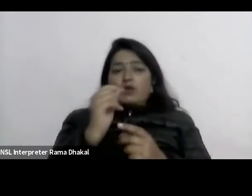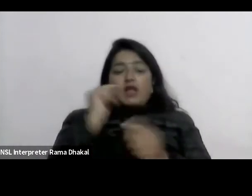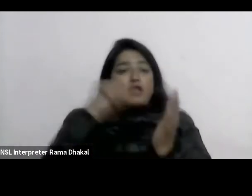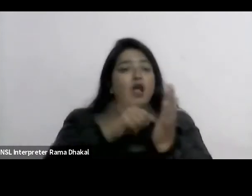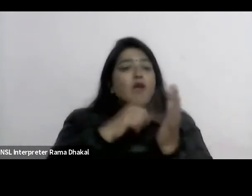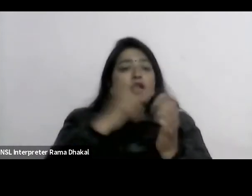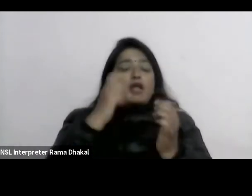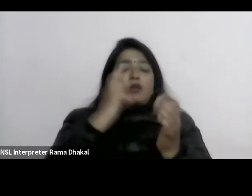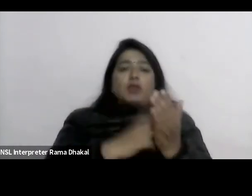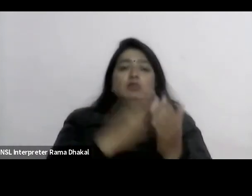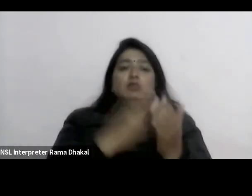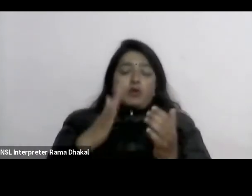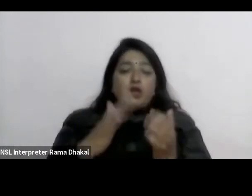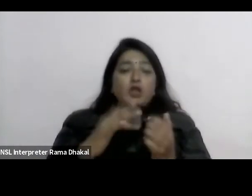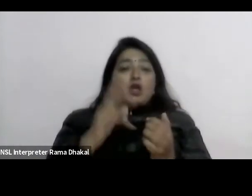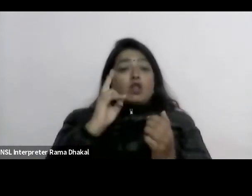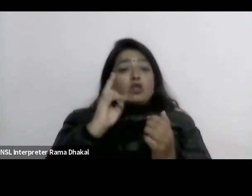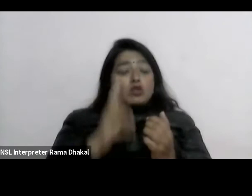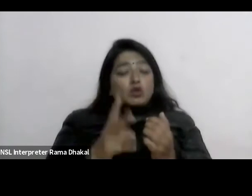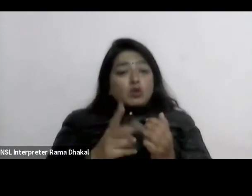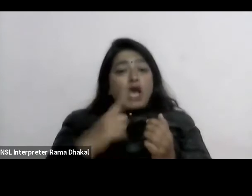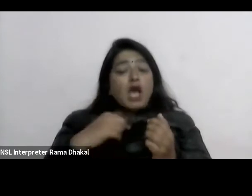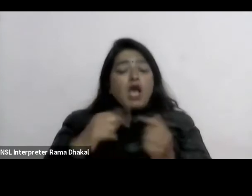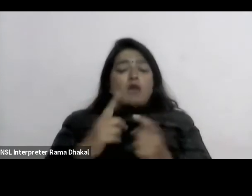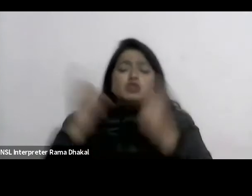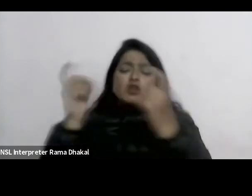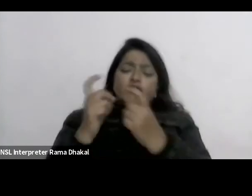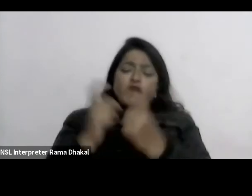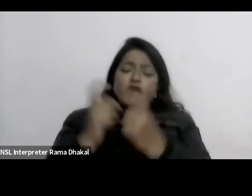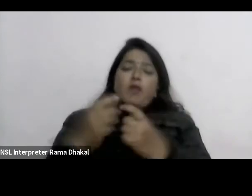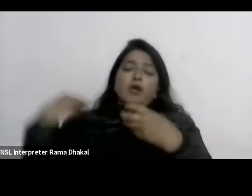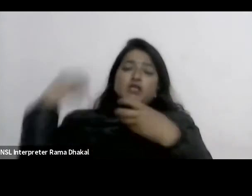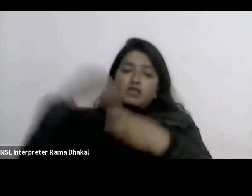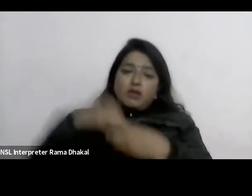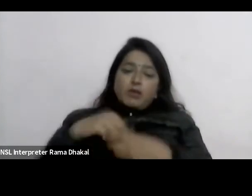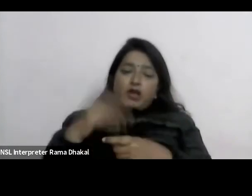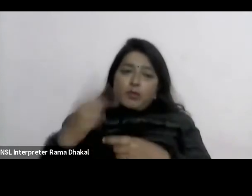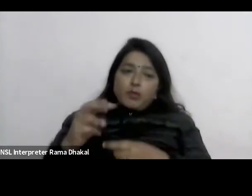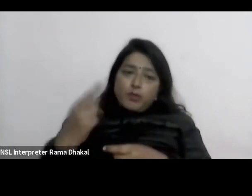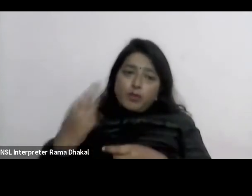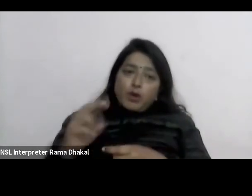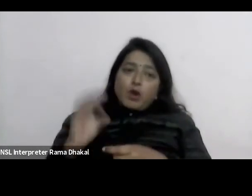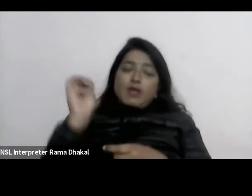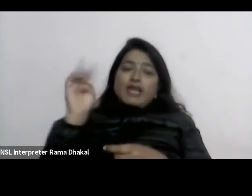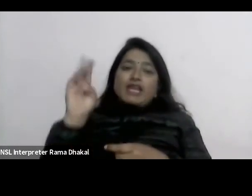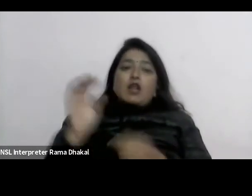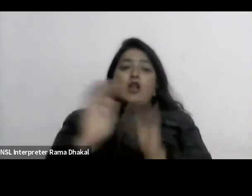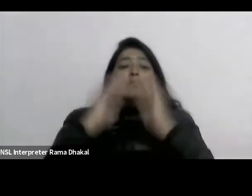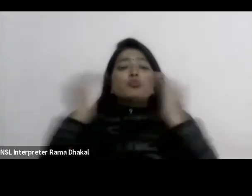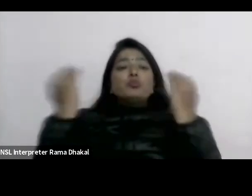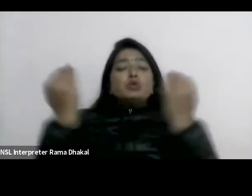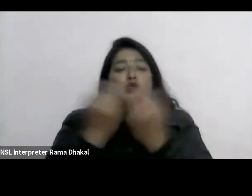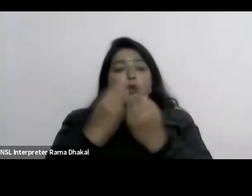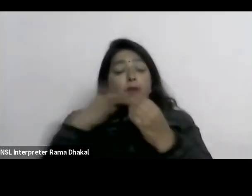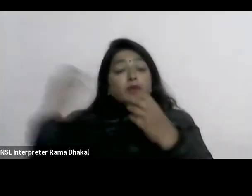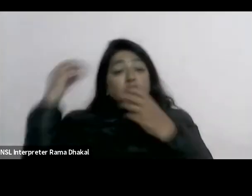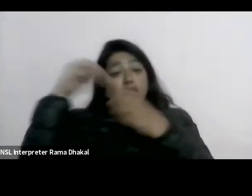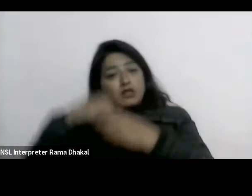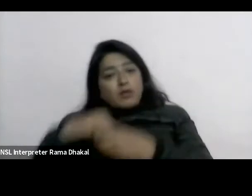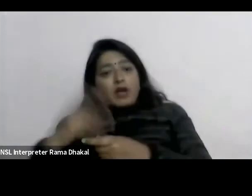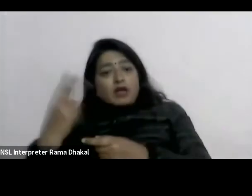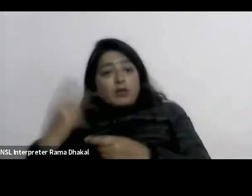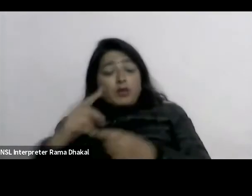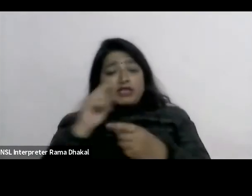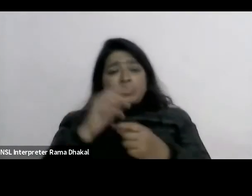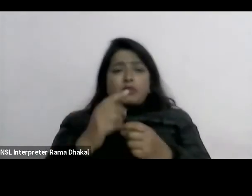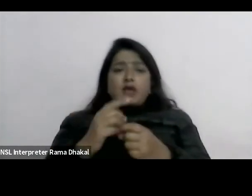Iro. We participated in the consultation organized by Iro and also at the global consultation. My colleague who was directly